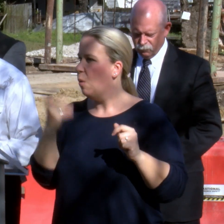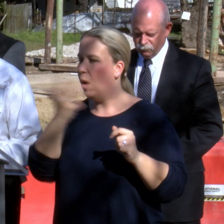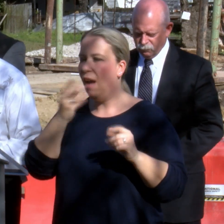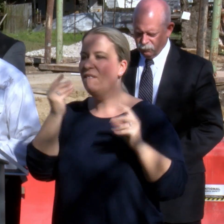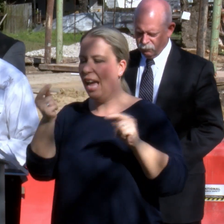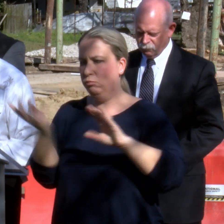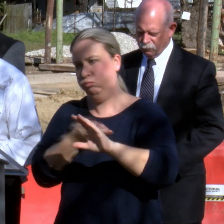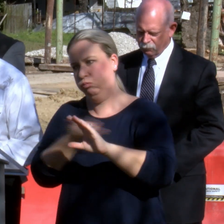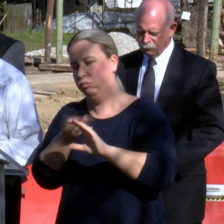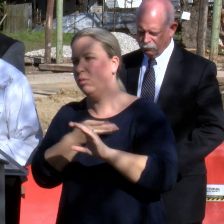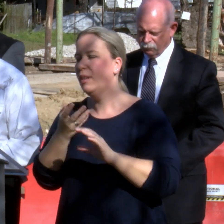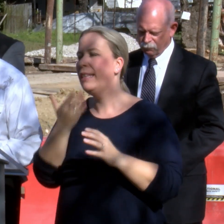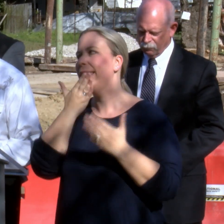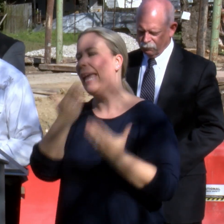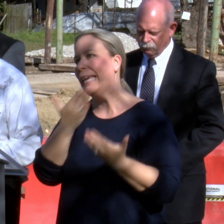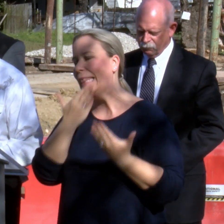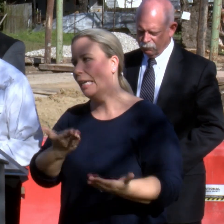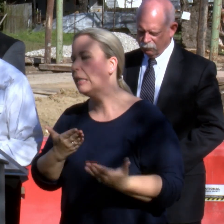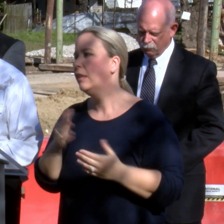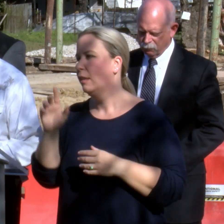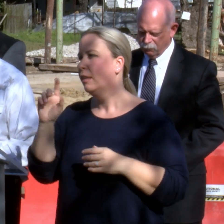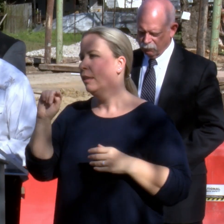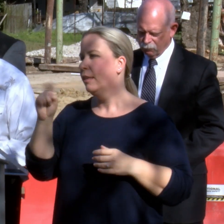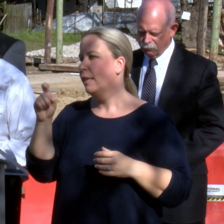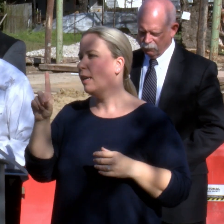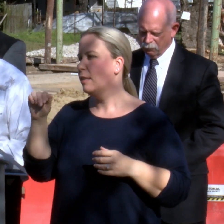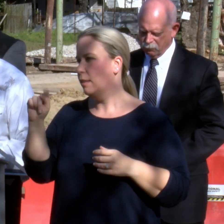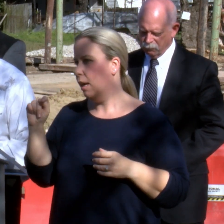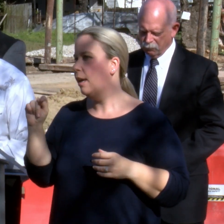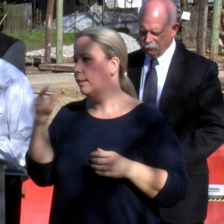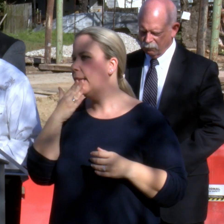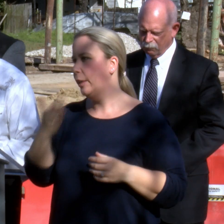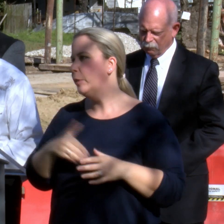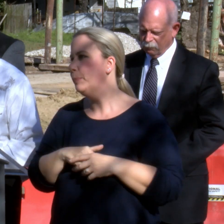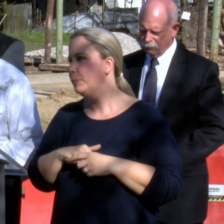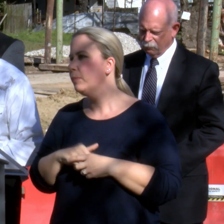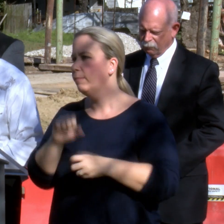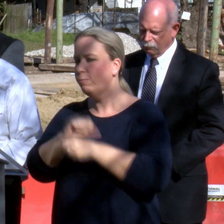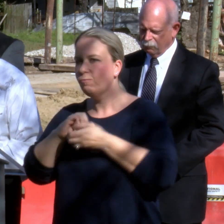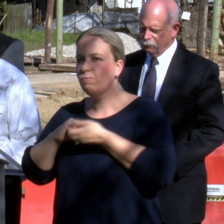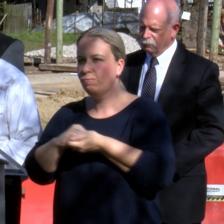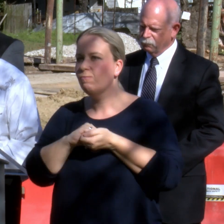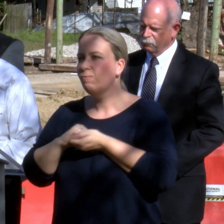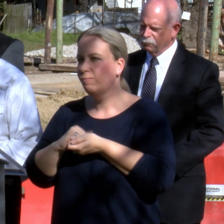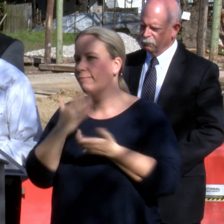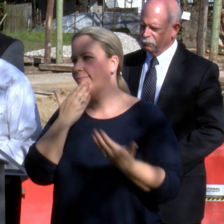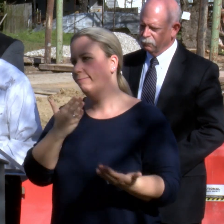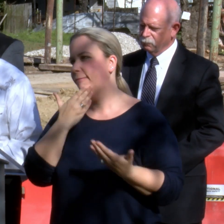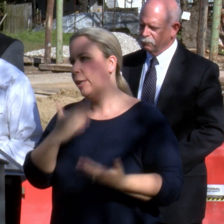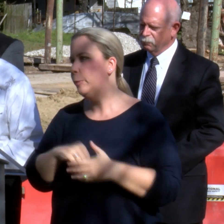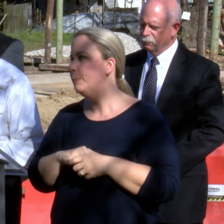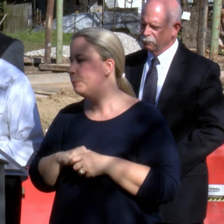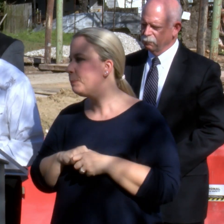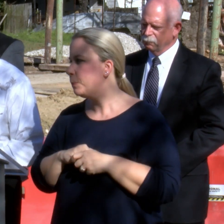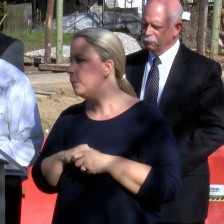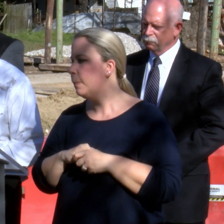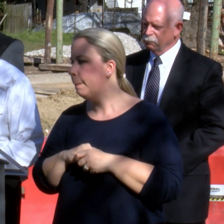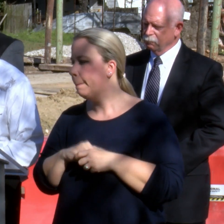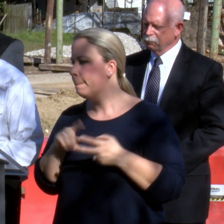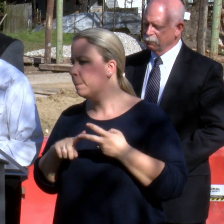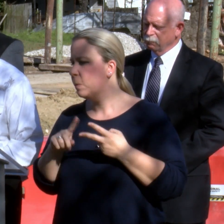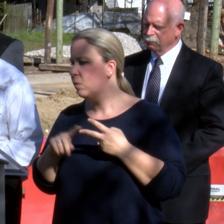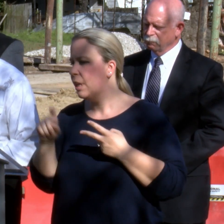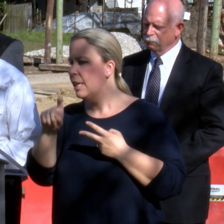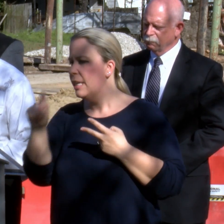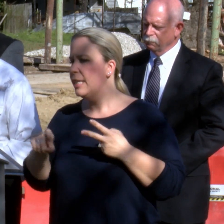anticipated. So I want to thank TxDOT for their collaboration and cooperation. I want to thank the